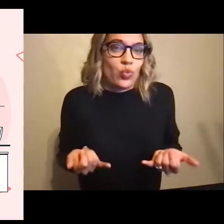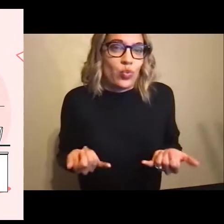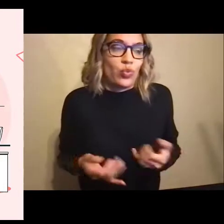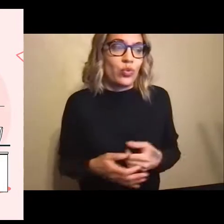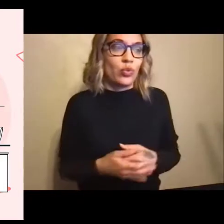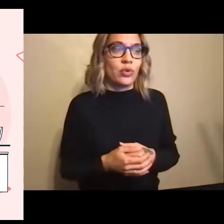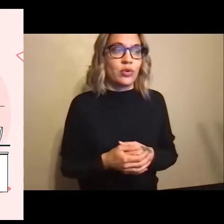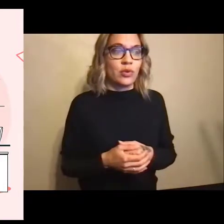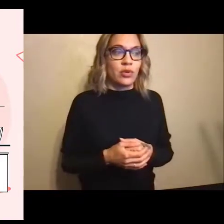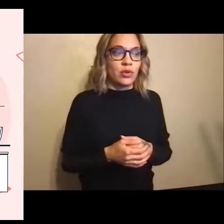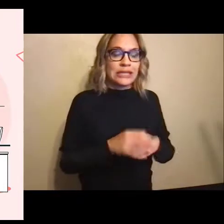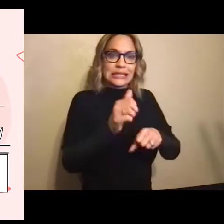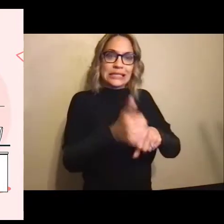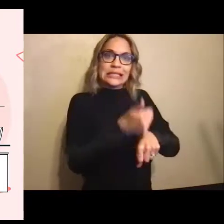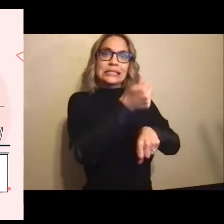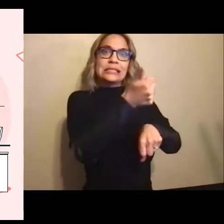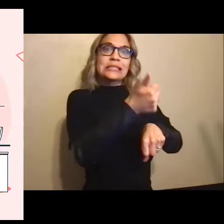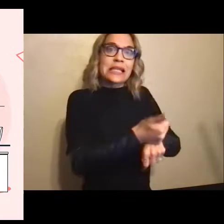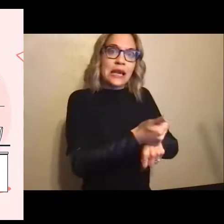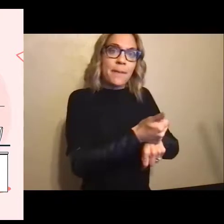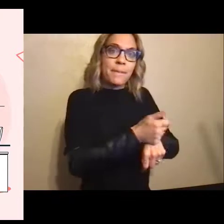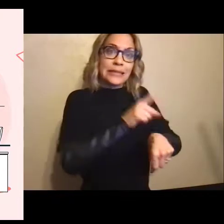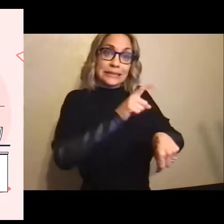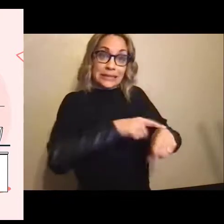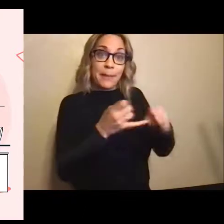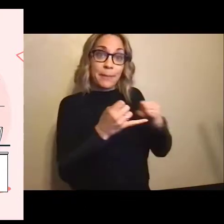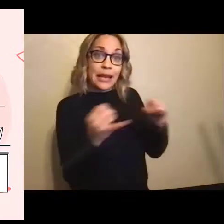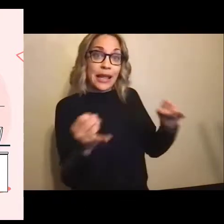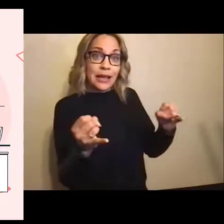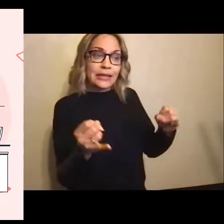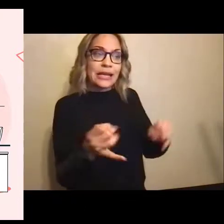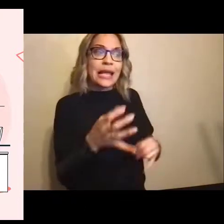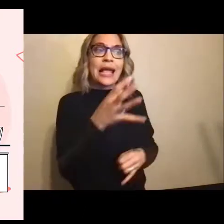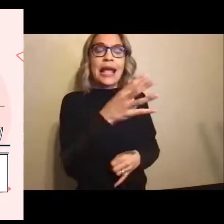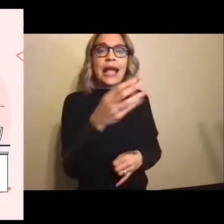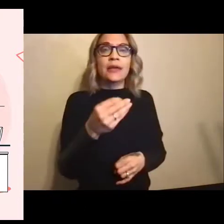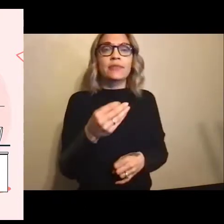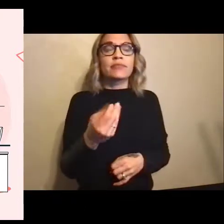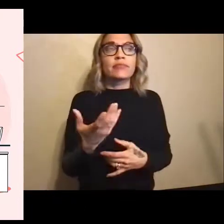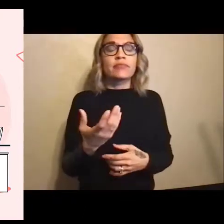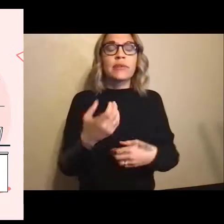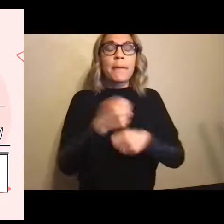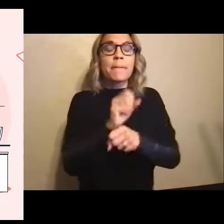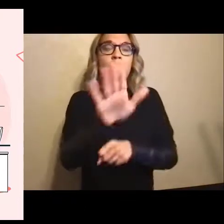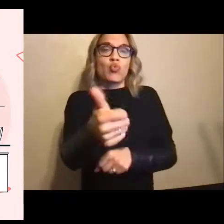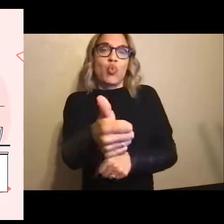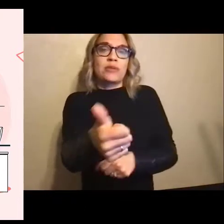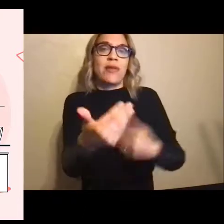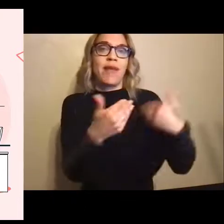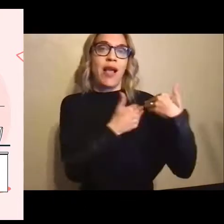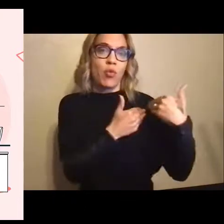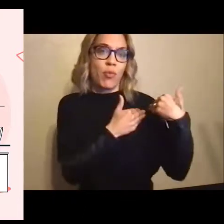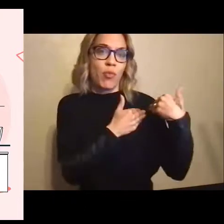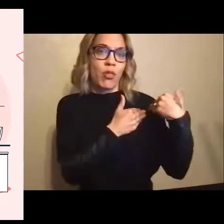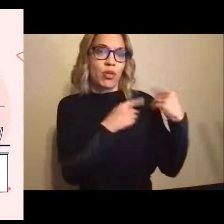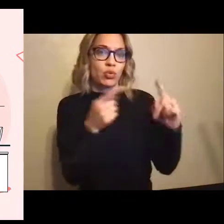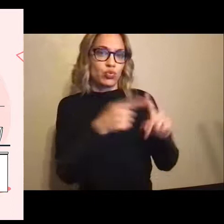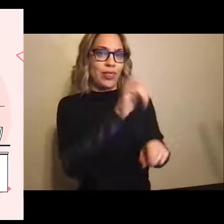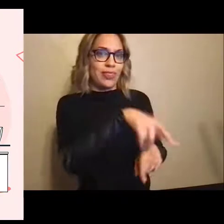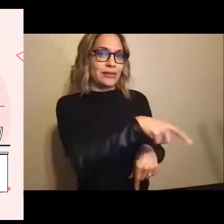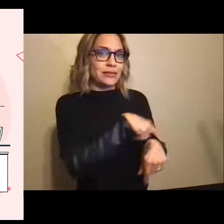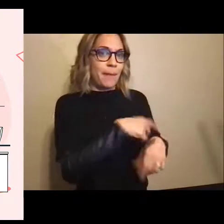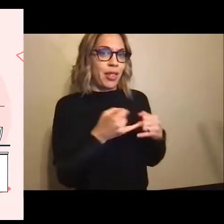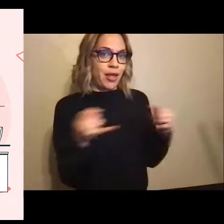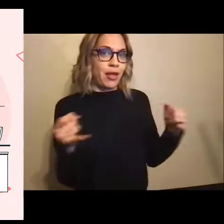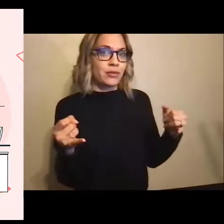So do it now. It's so imperative to establish a timeline for your goals and